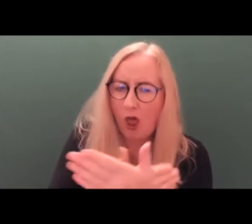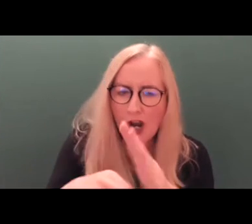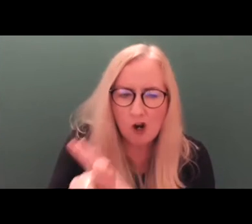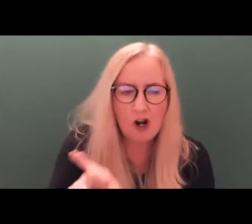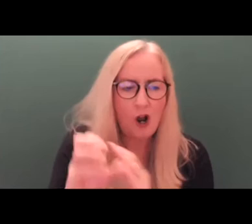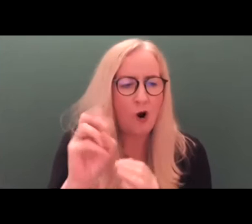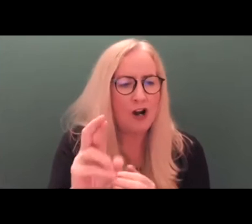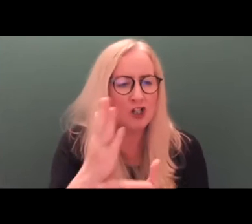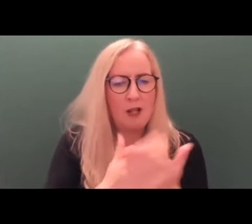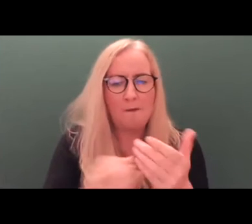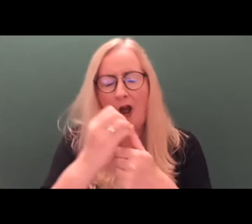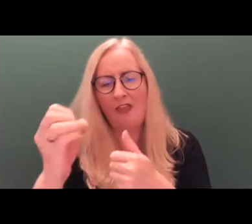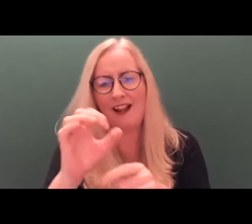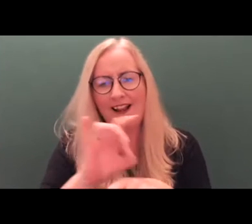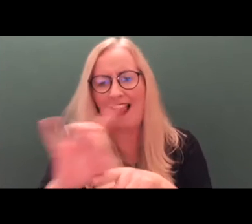education.